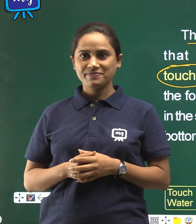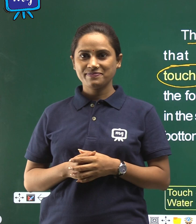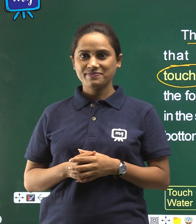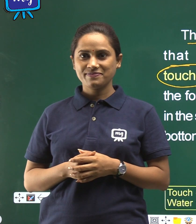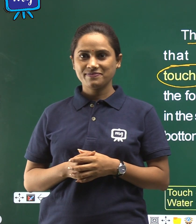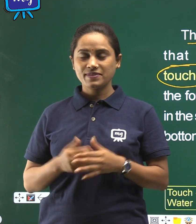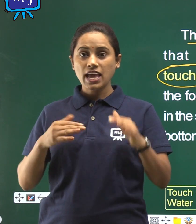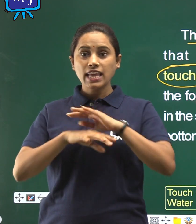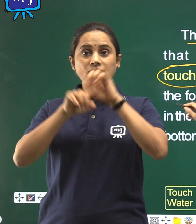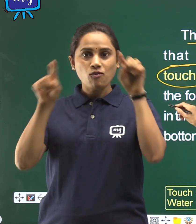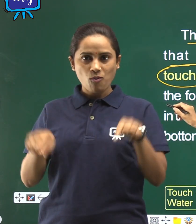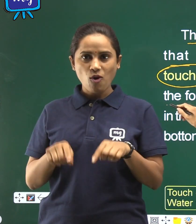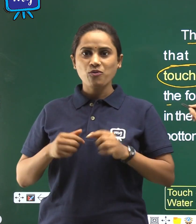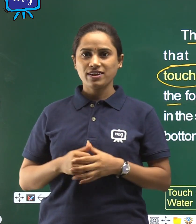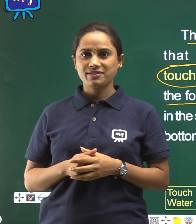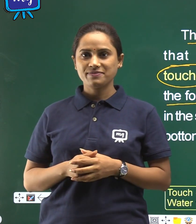in the form of